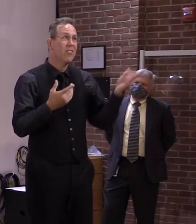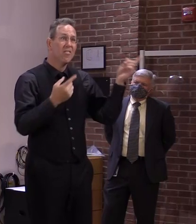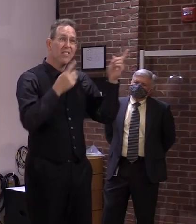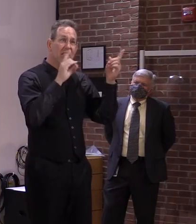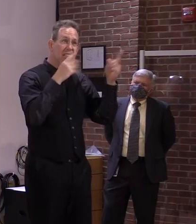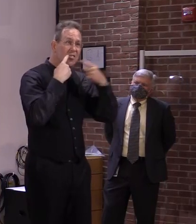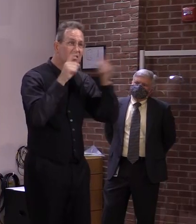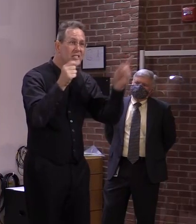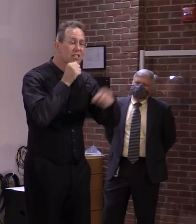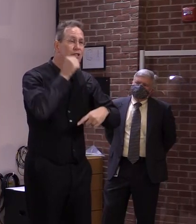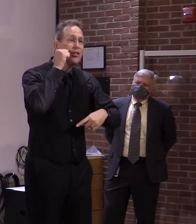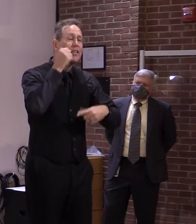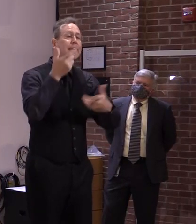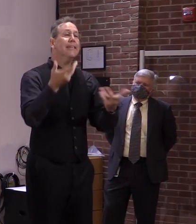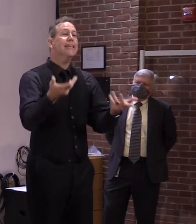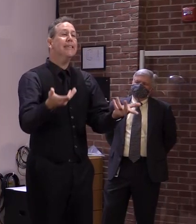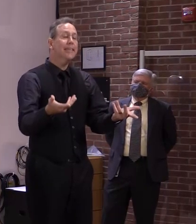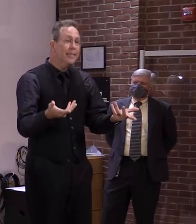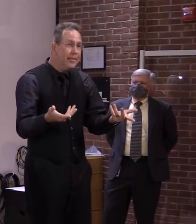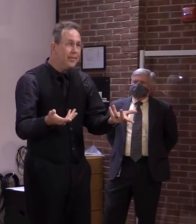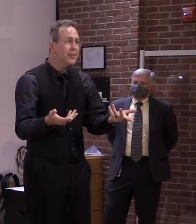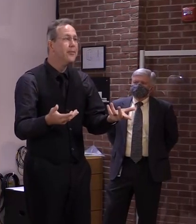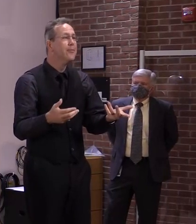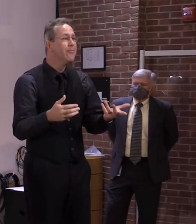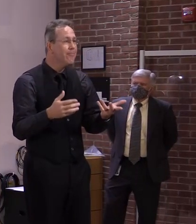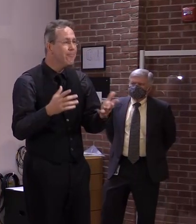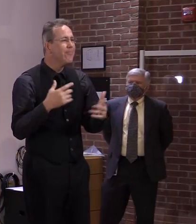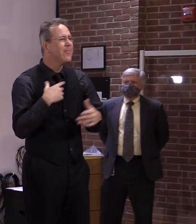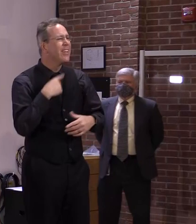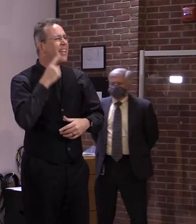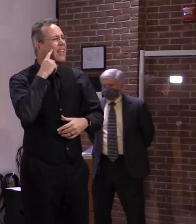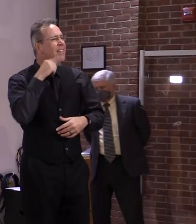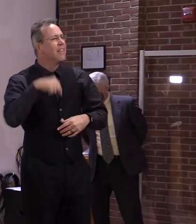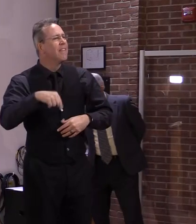would have announced something similar anyways.